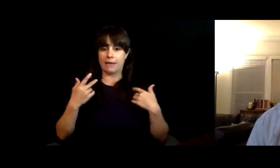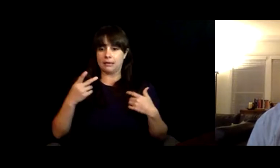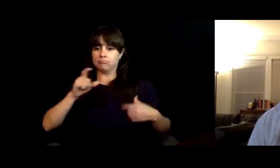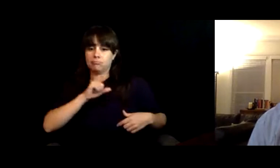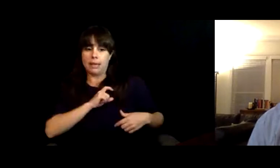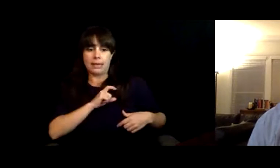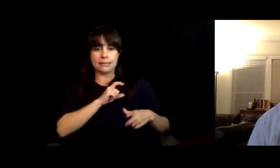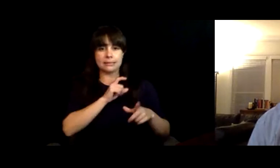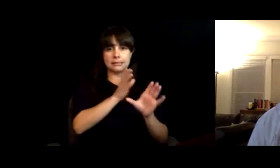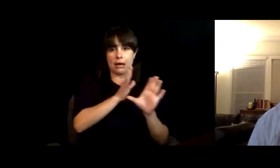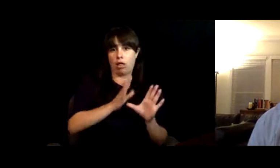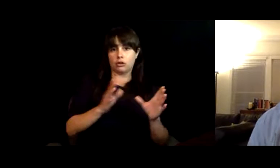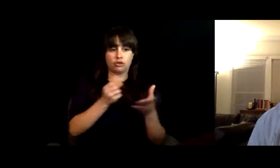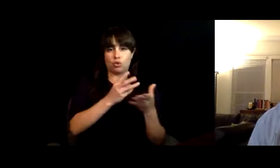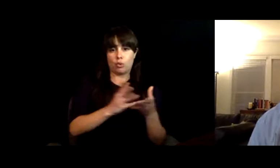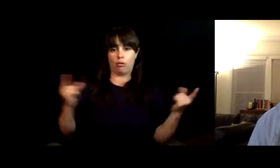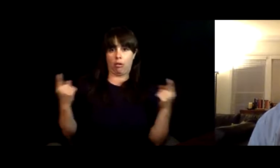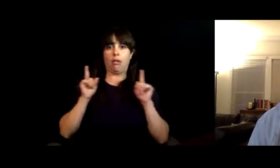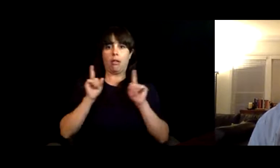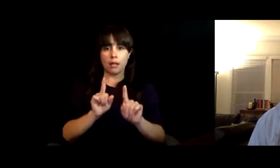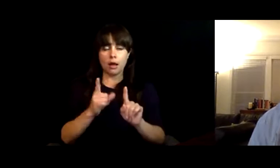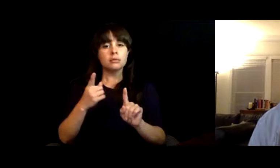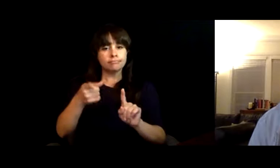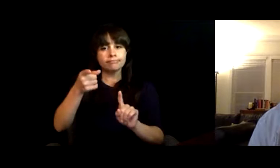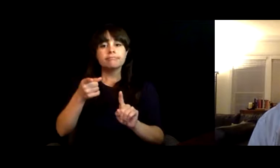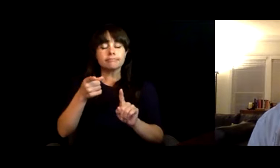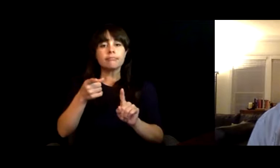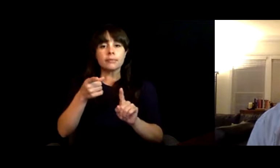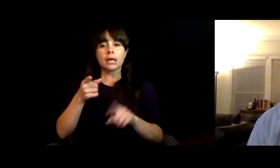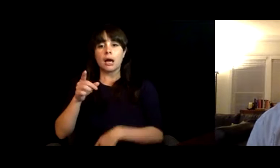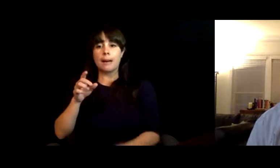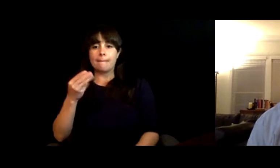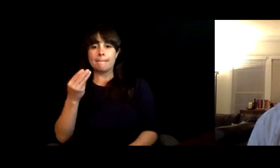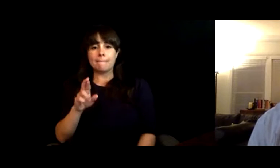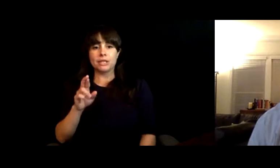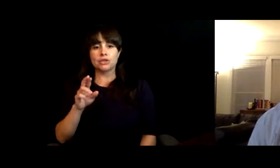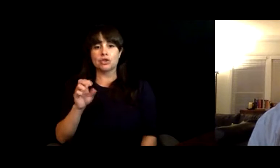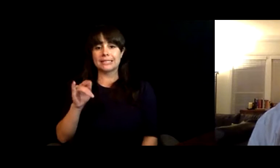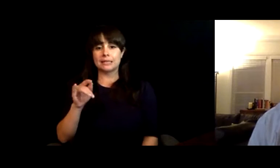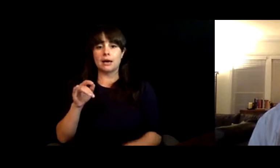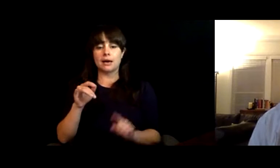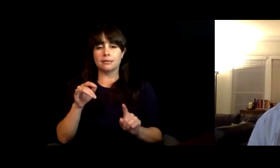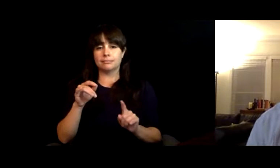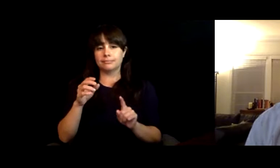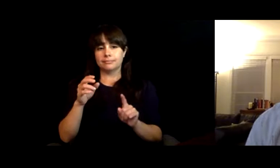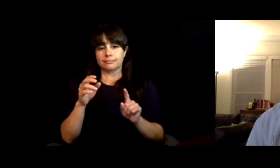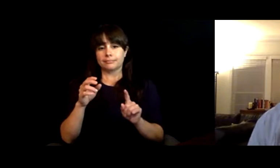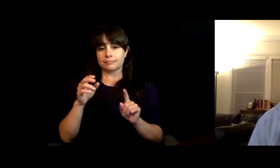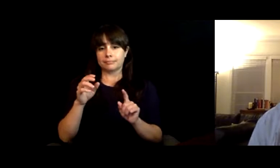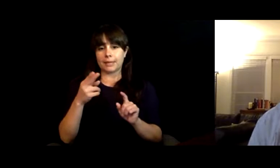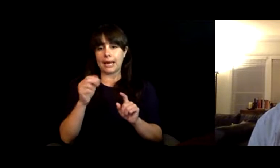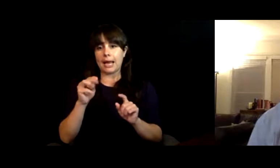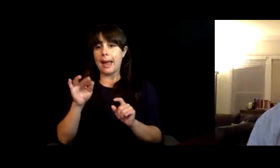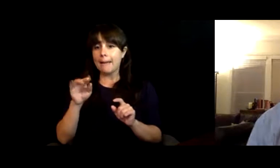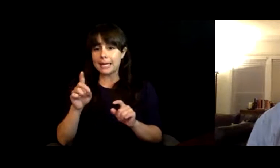that Mr. Maddox brought up. He is right about those things. We need to work and develop those things. It's not just us here, it's all